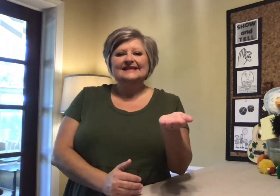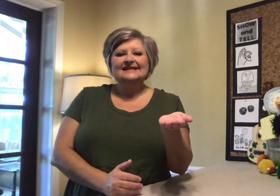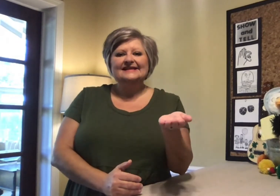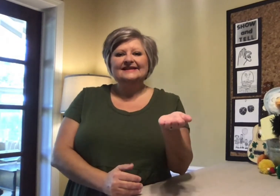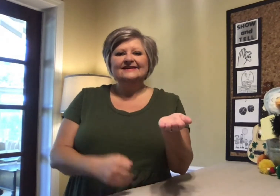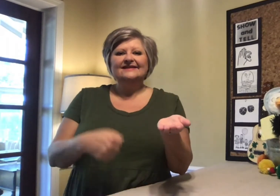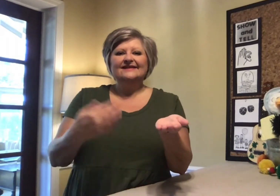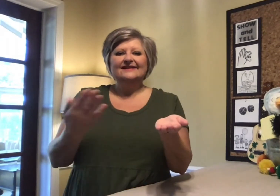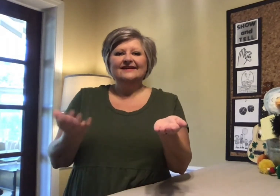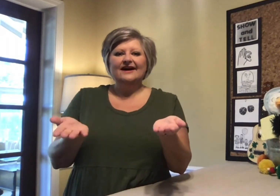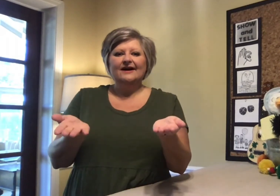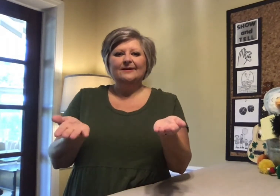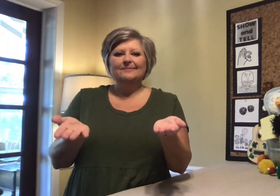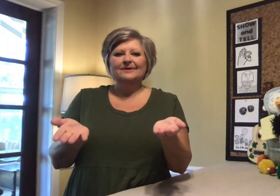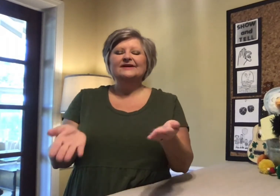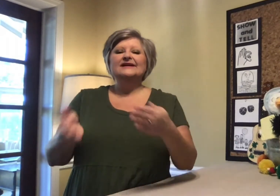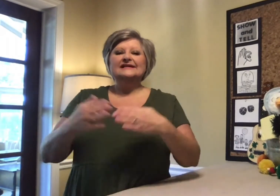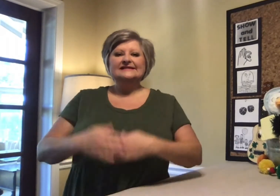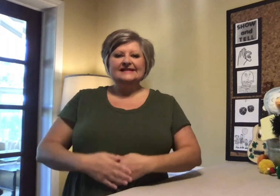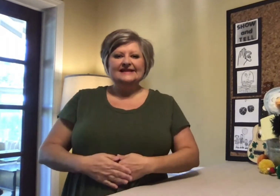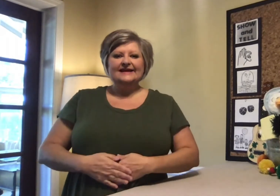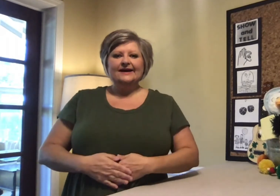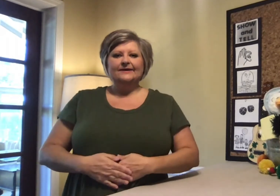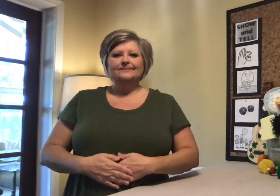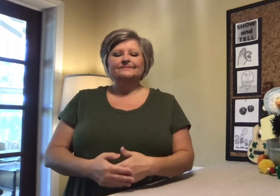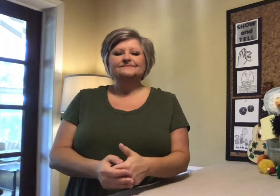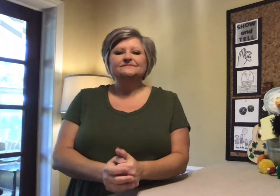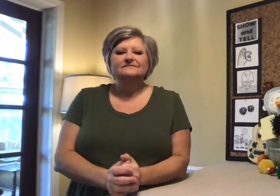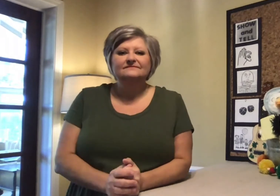Tea, cup, teacup.